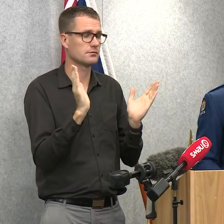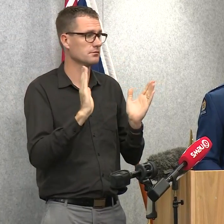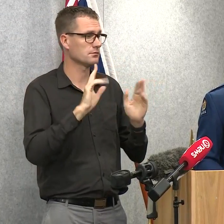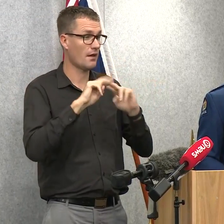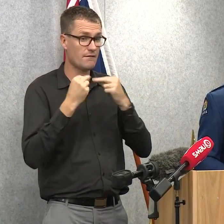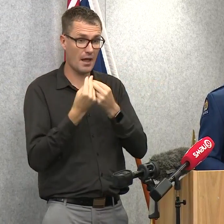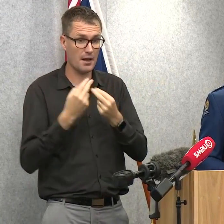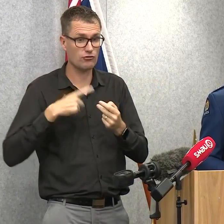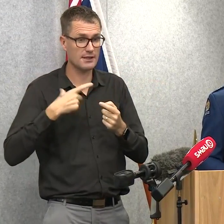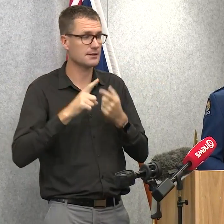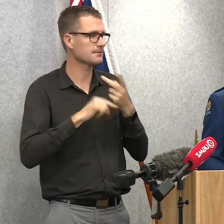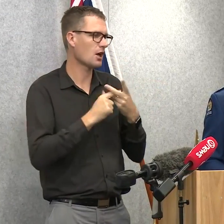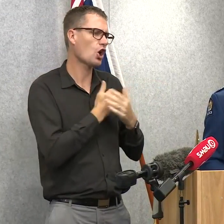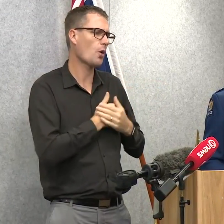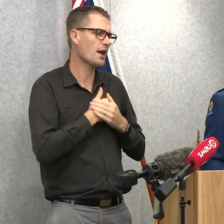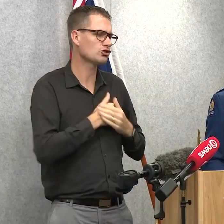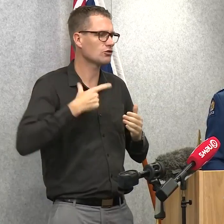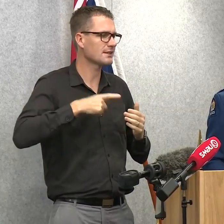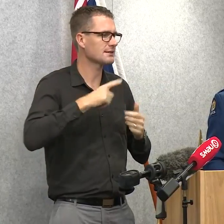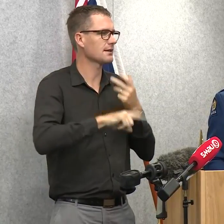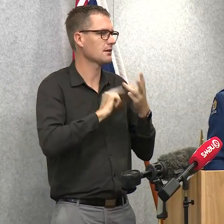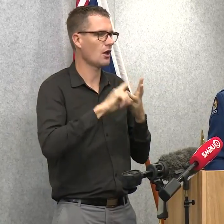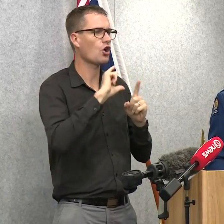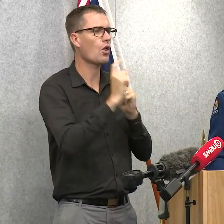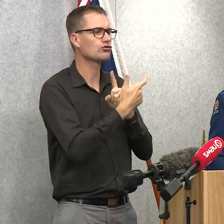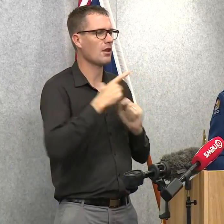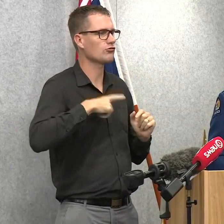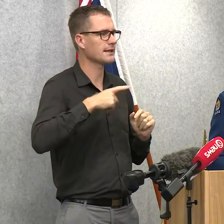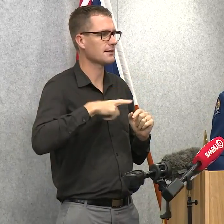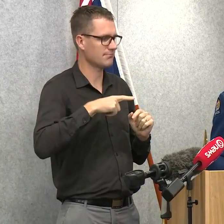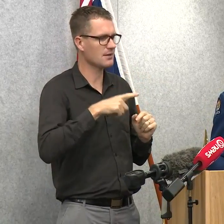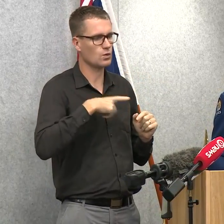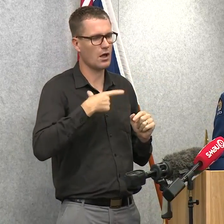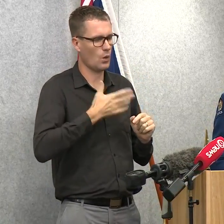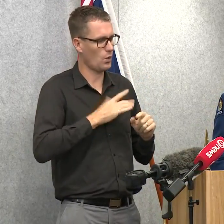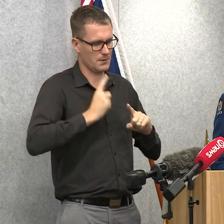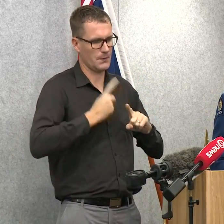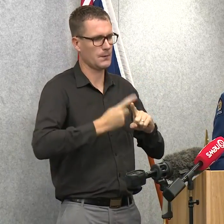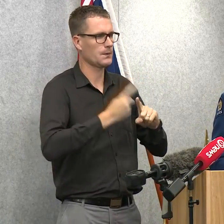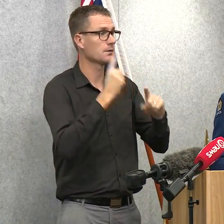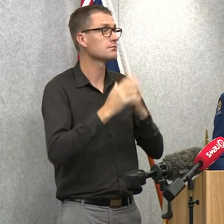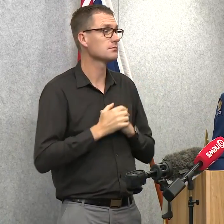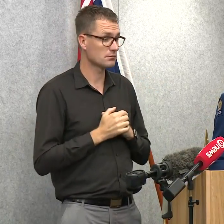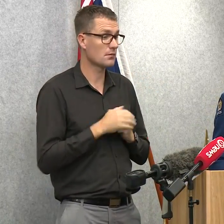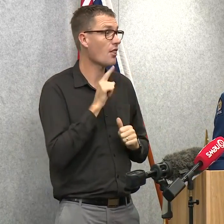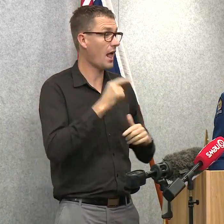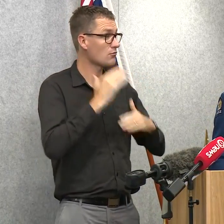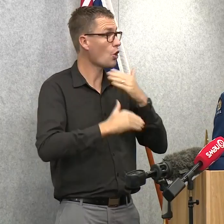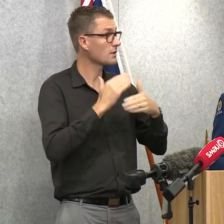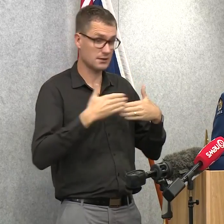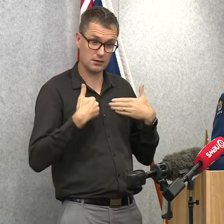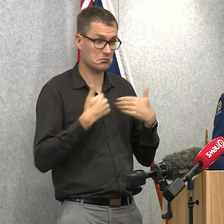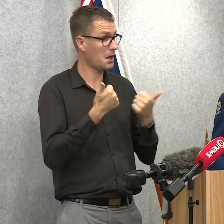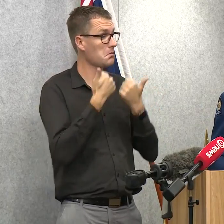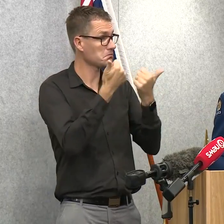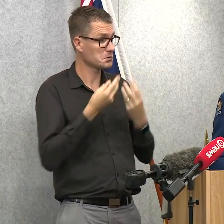reasons, and for cultural reasons. That's progressing very well. It was our intention